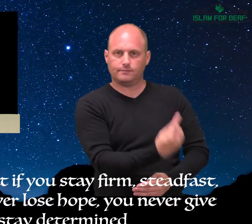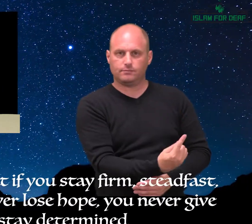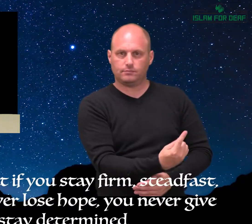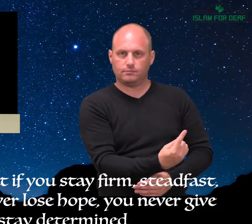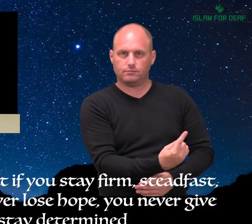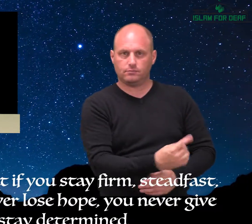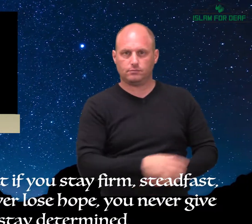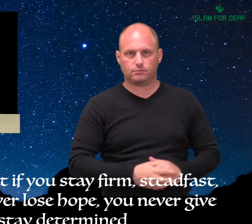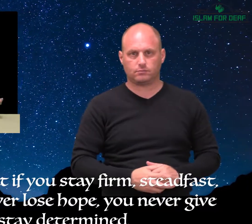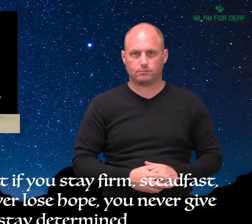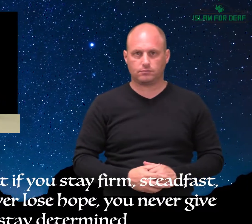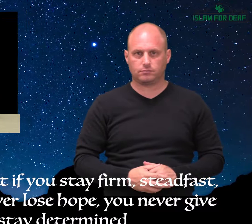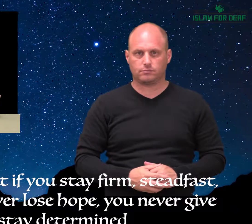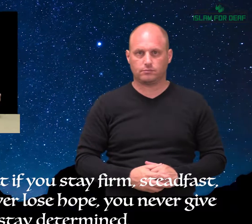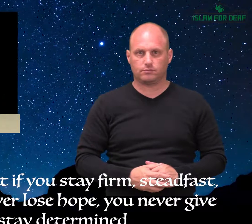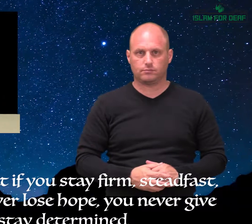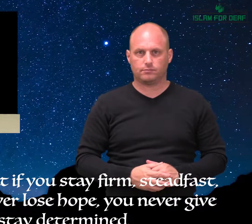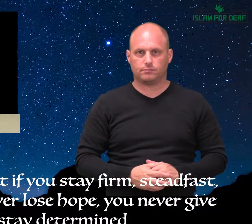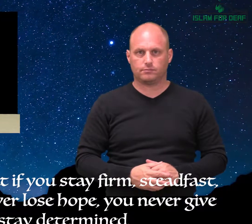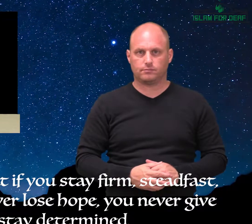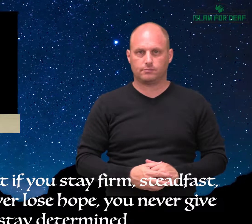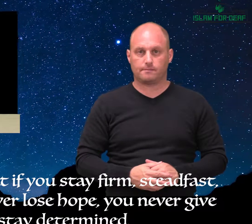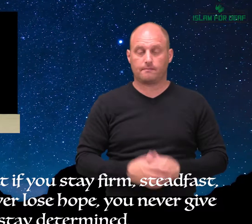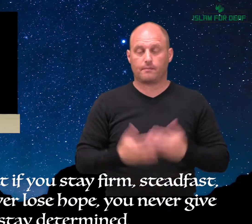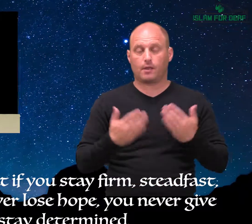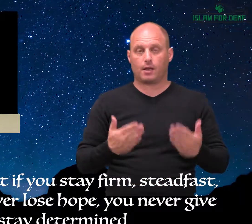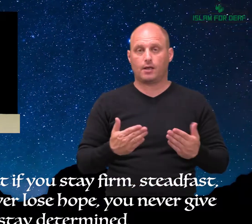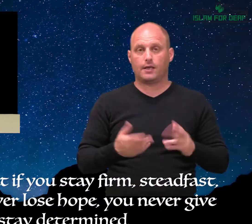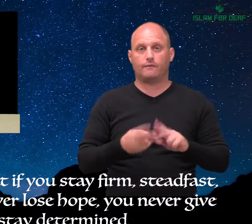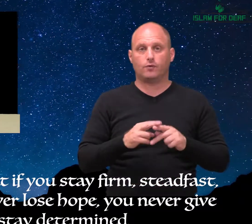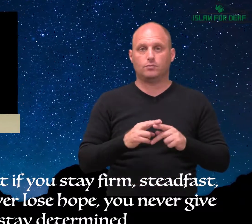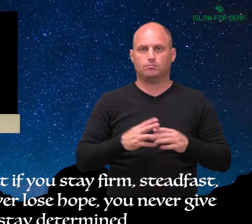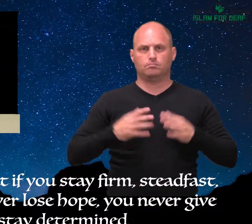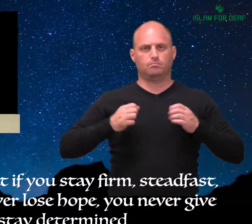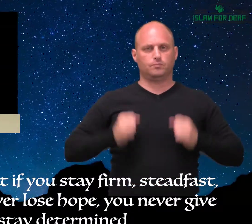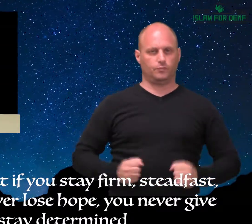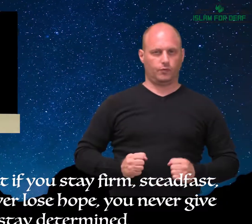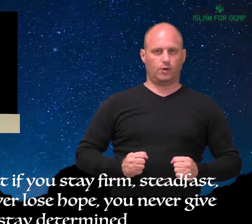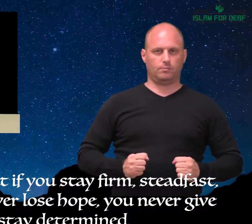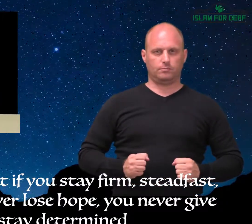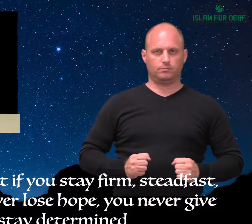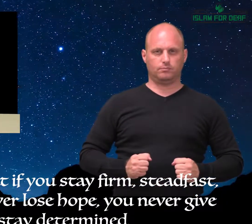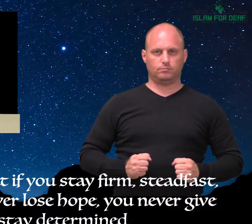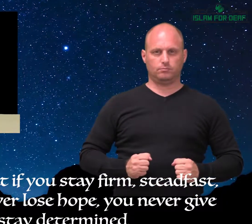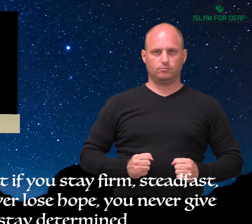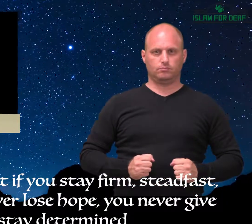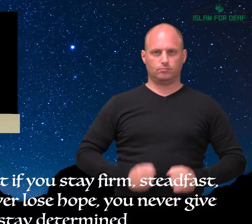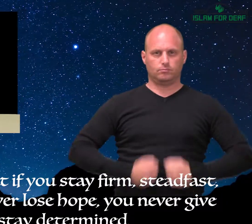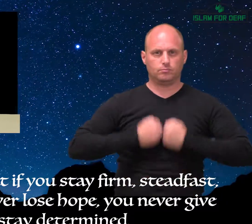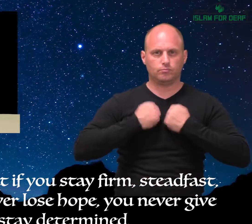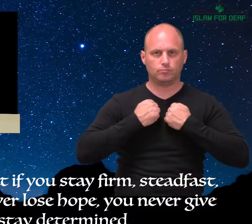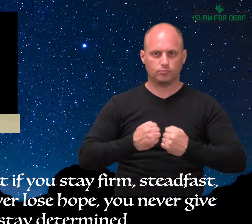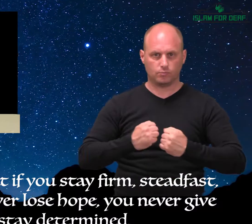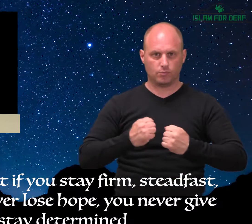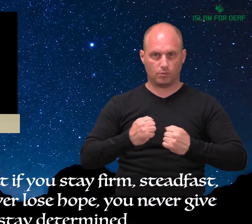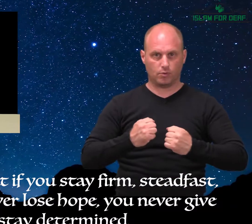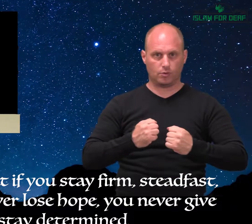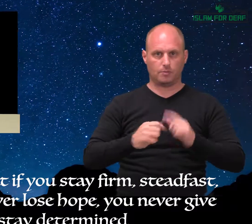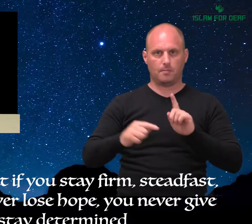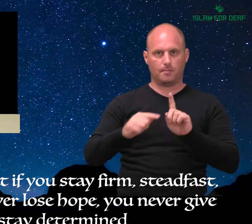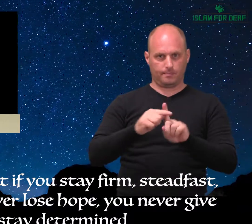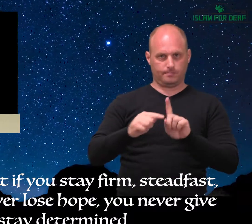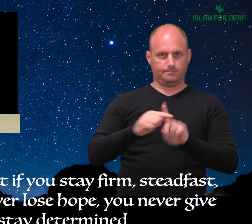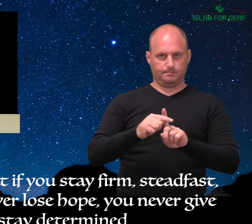So the point is that if you stay firm and steadfast and you stay optimistic,